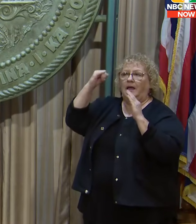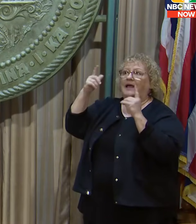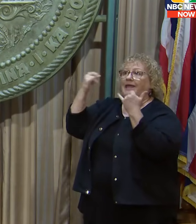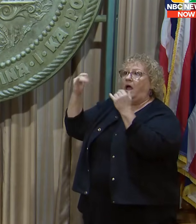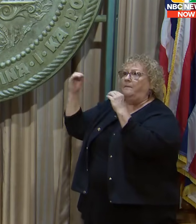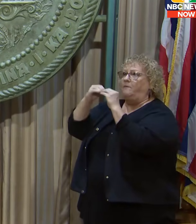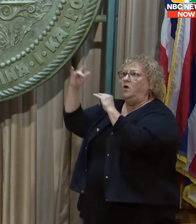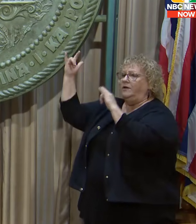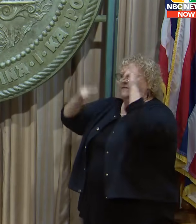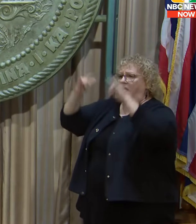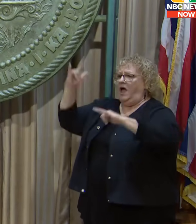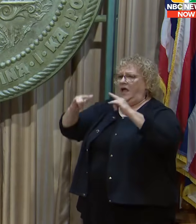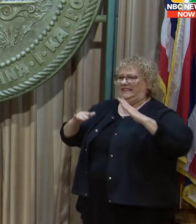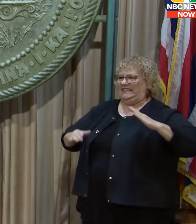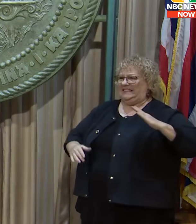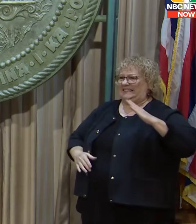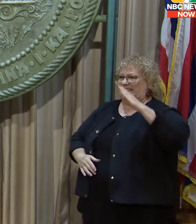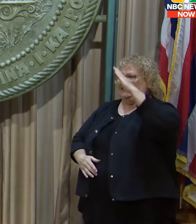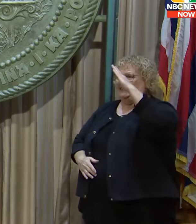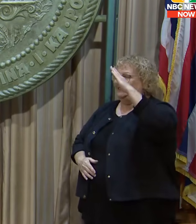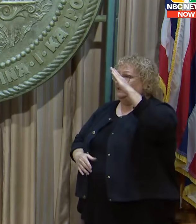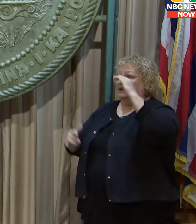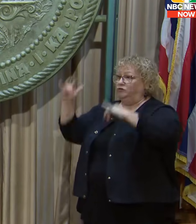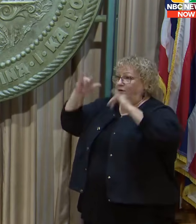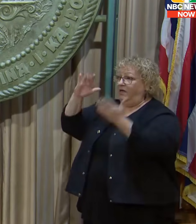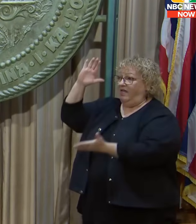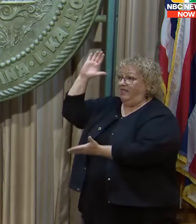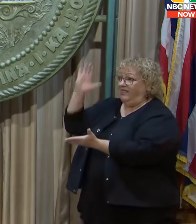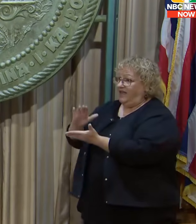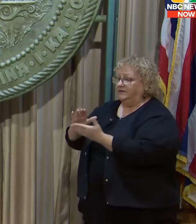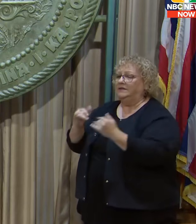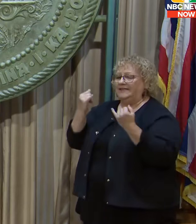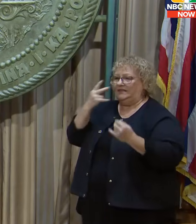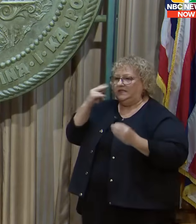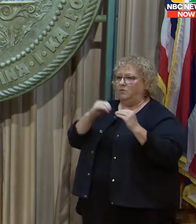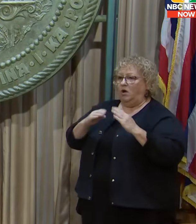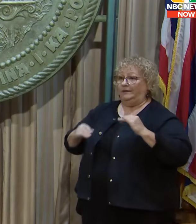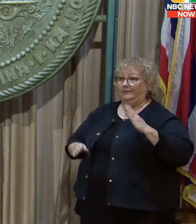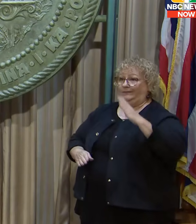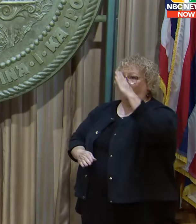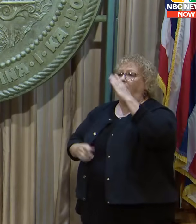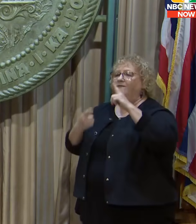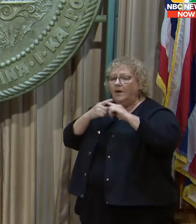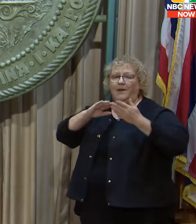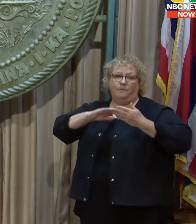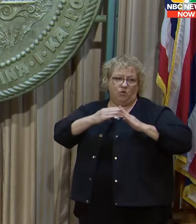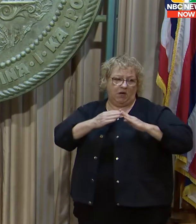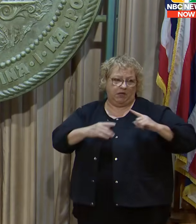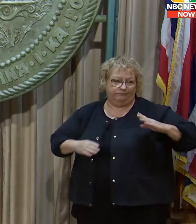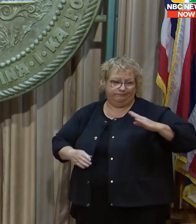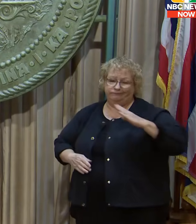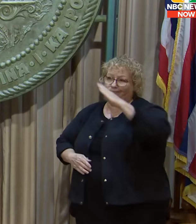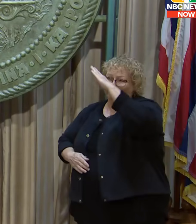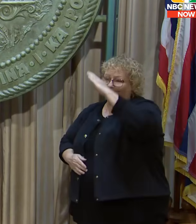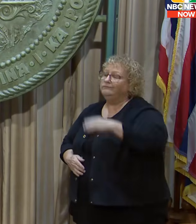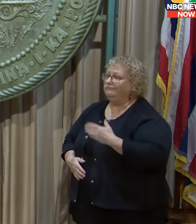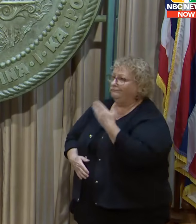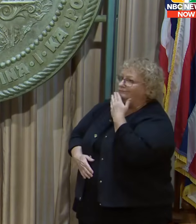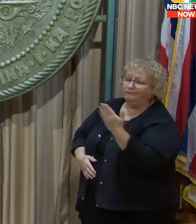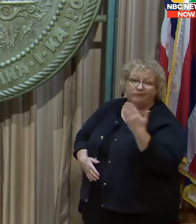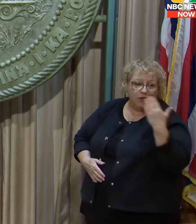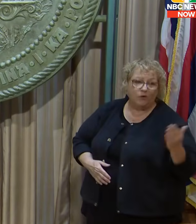travel-associated cases to more cases where there is no travel, where we're probably going to be seeing community spread. Okay, thanks a